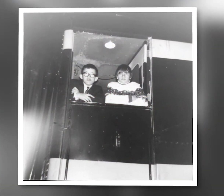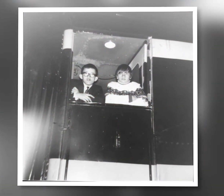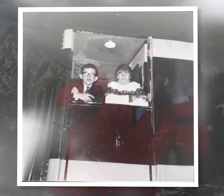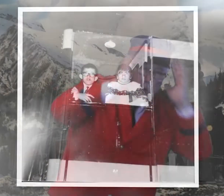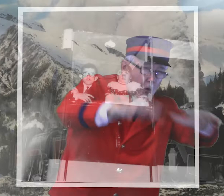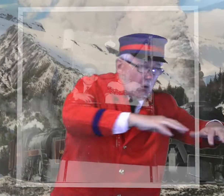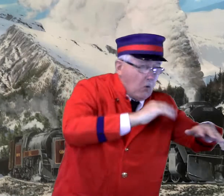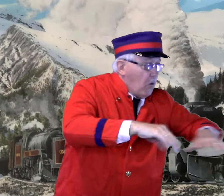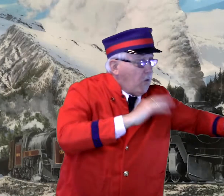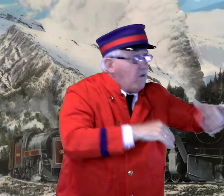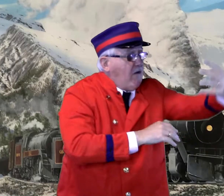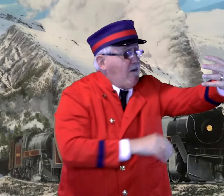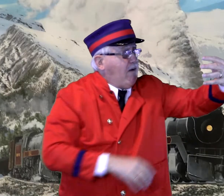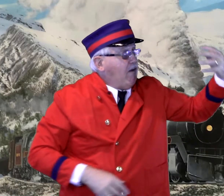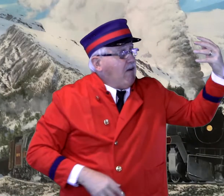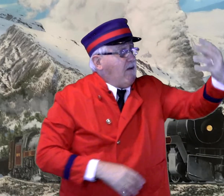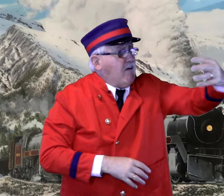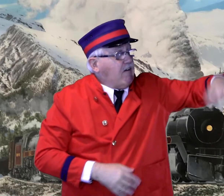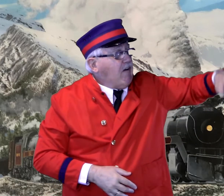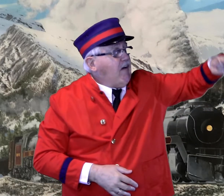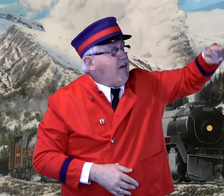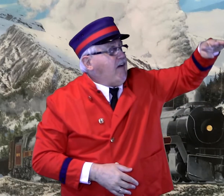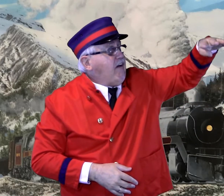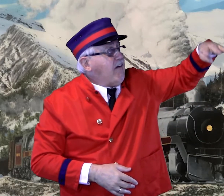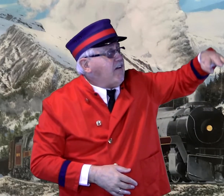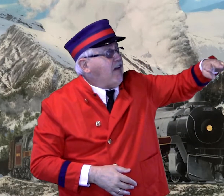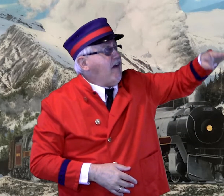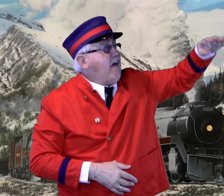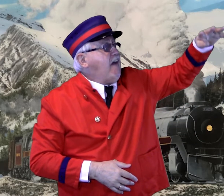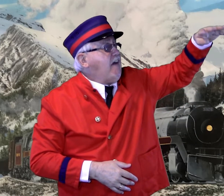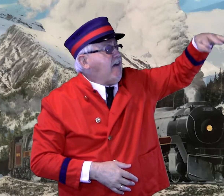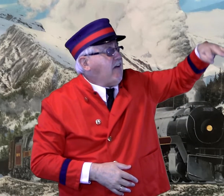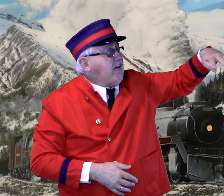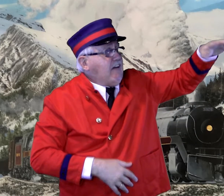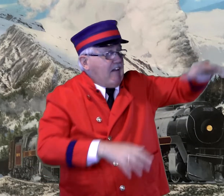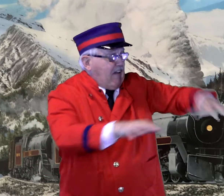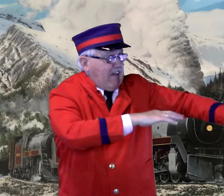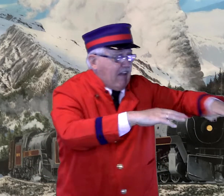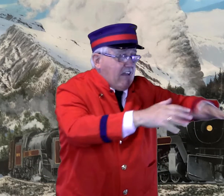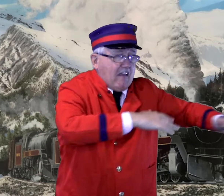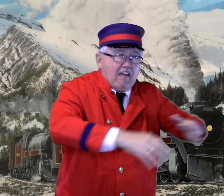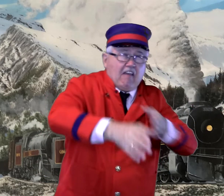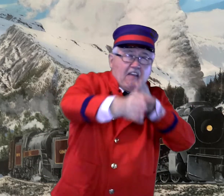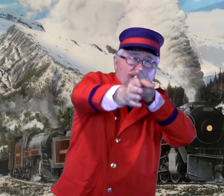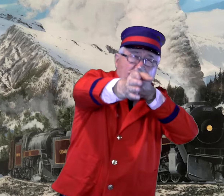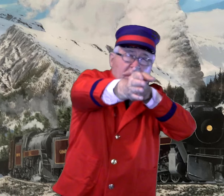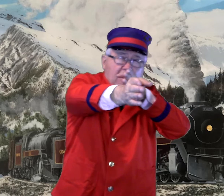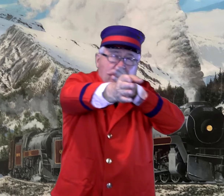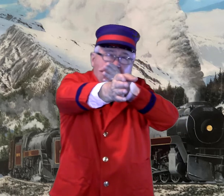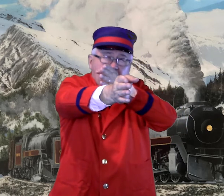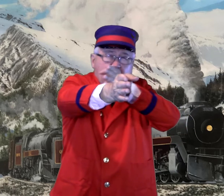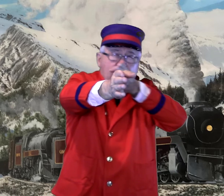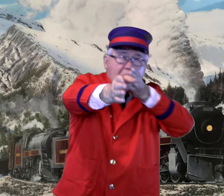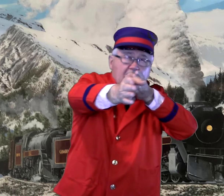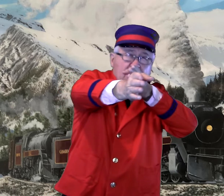And as he stood there with his head sticking out, wind blew through his hair and he looked at the scenery